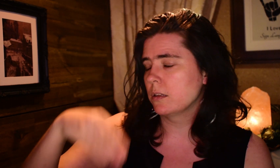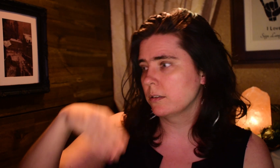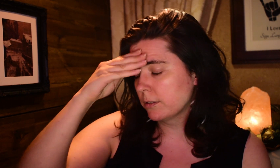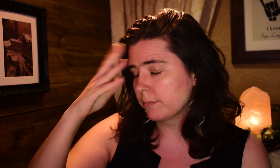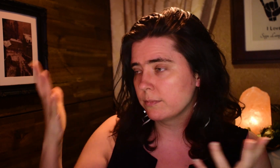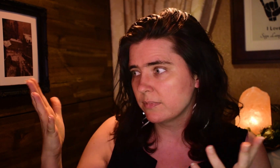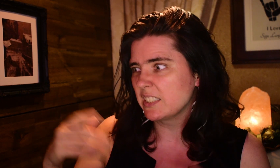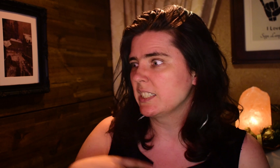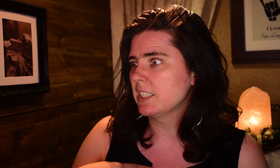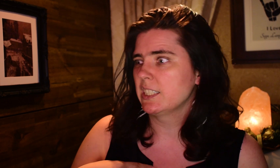need to study.